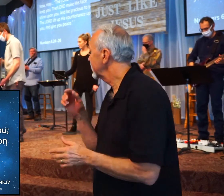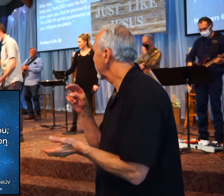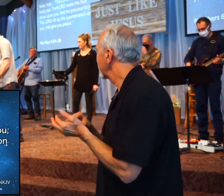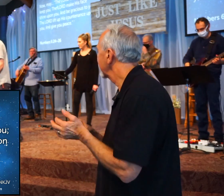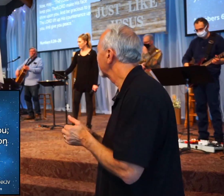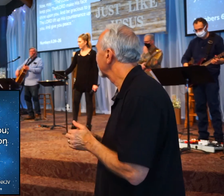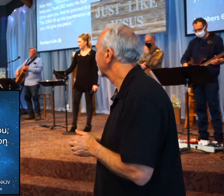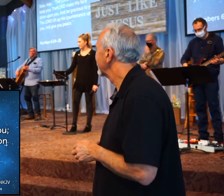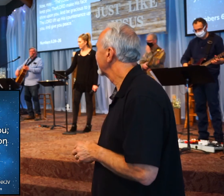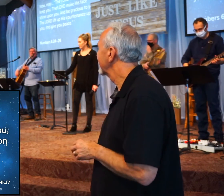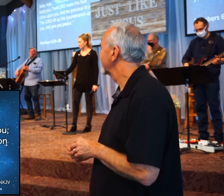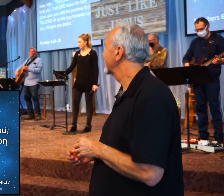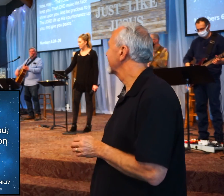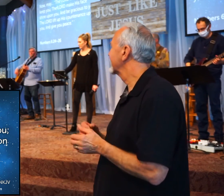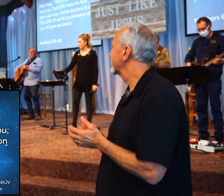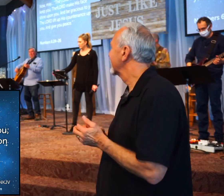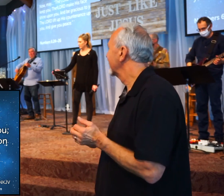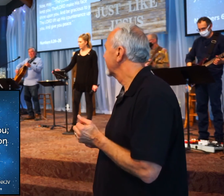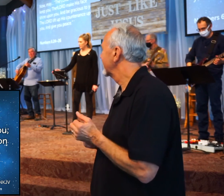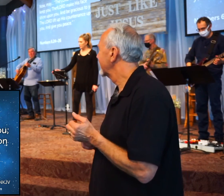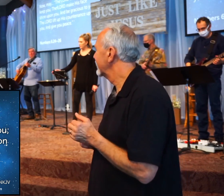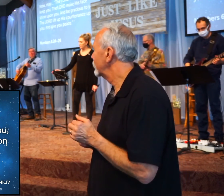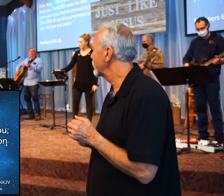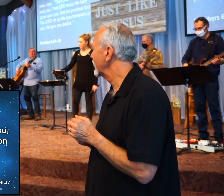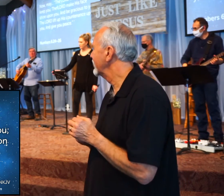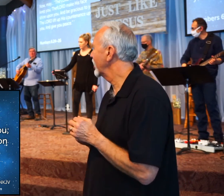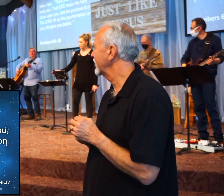hug your neck. Let me help you there, Susan.